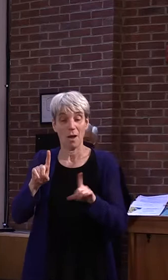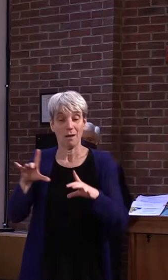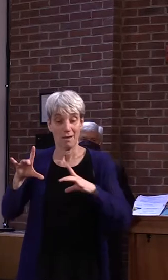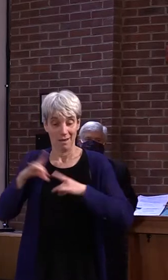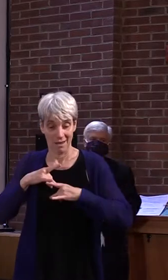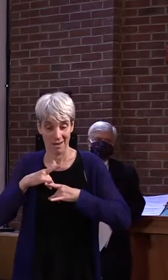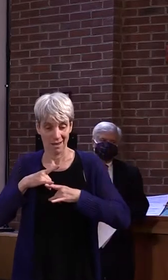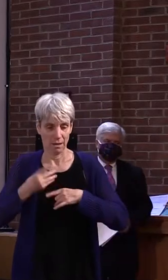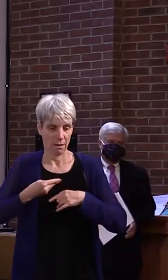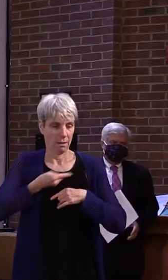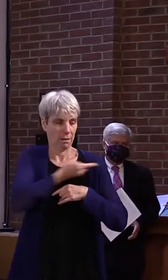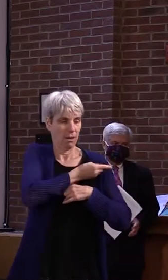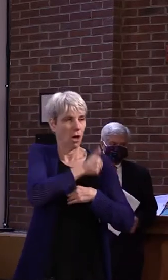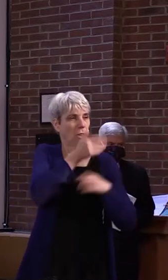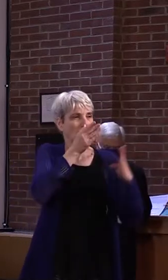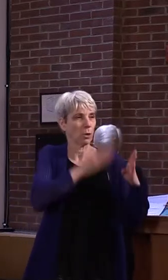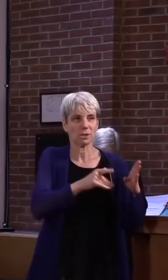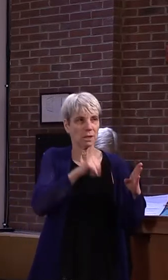not at the party.